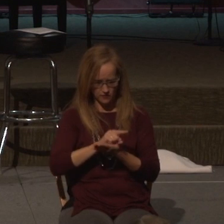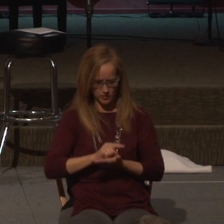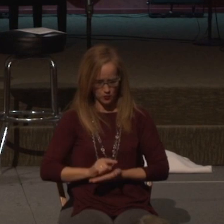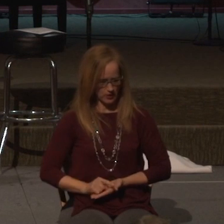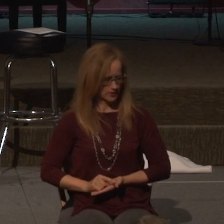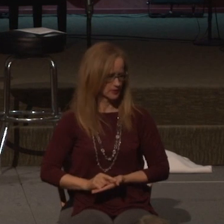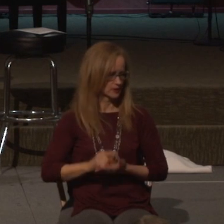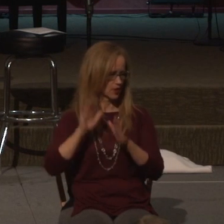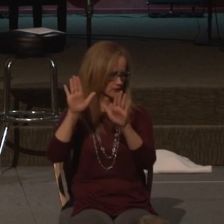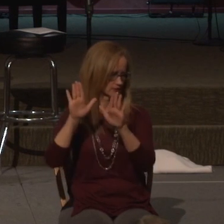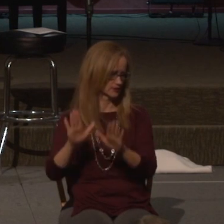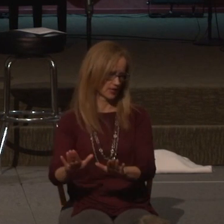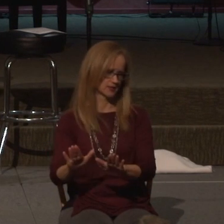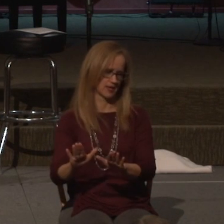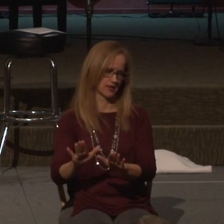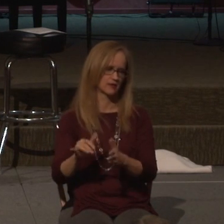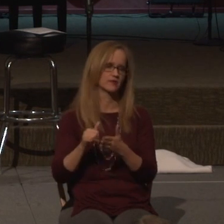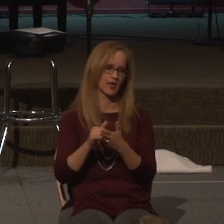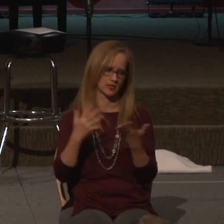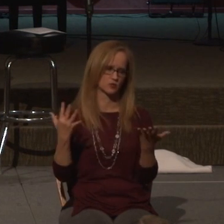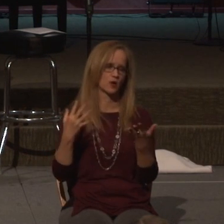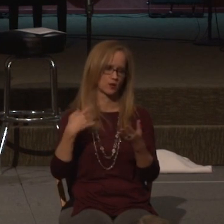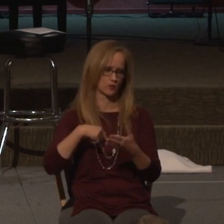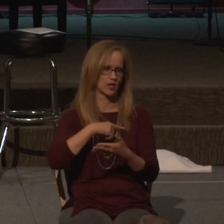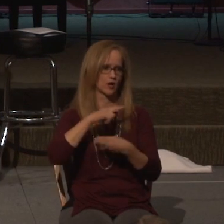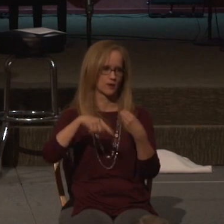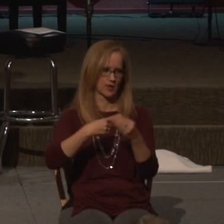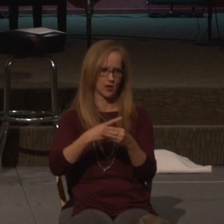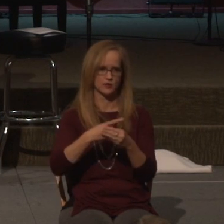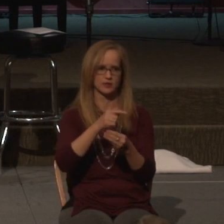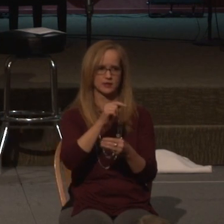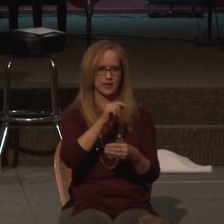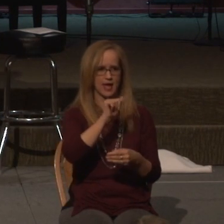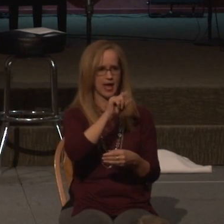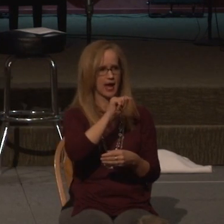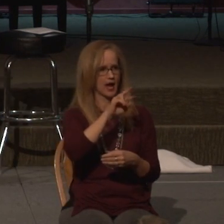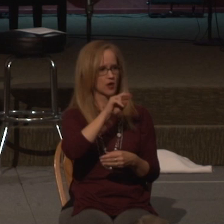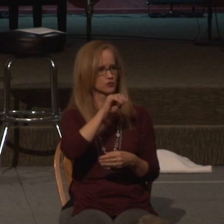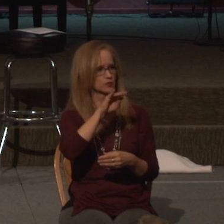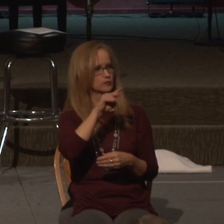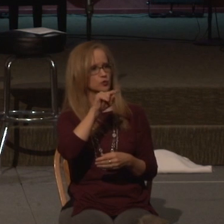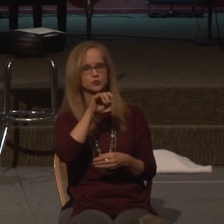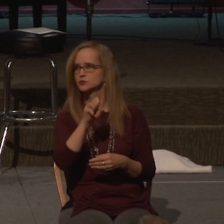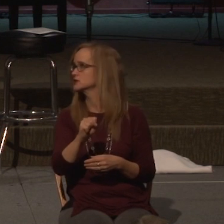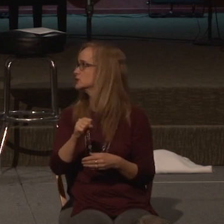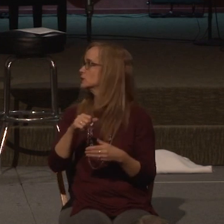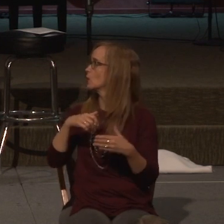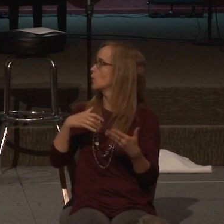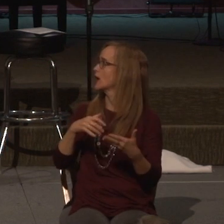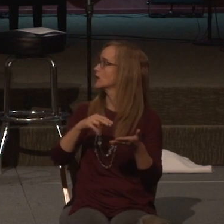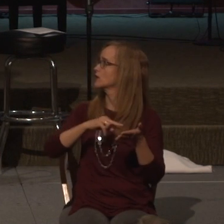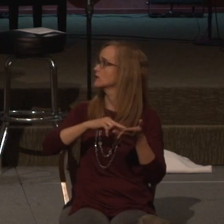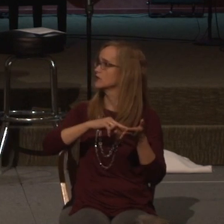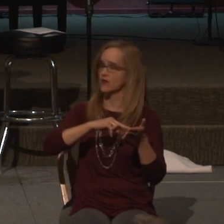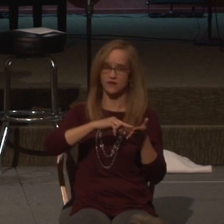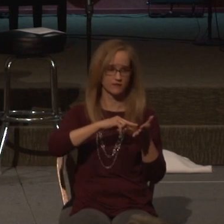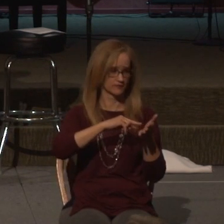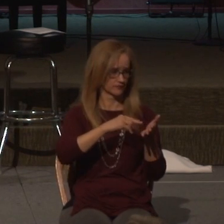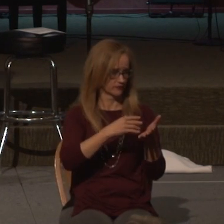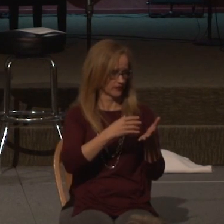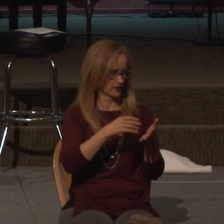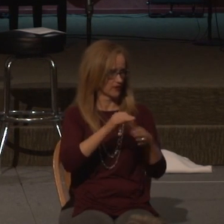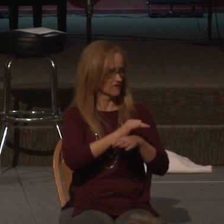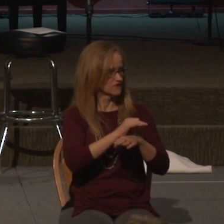what we need to be about. And then key attributes. I mean, what does it actually look like? What are the functions that we would do in this